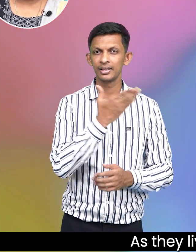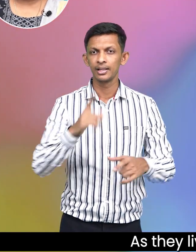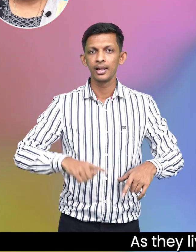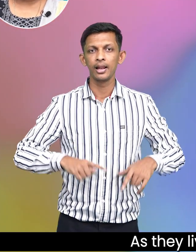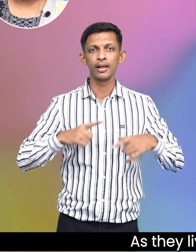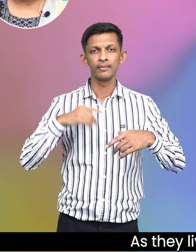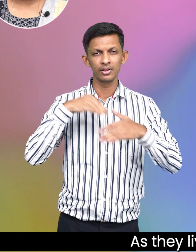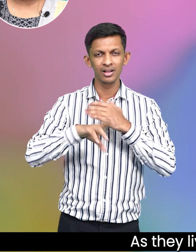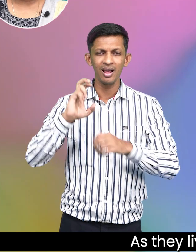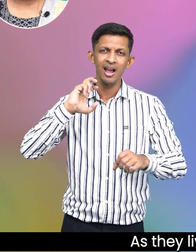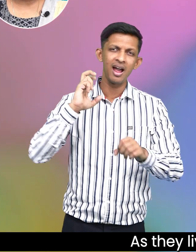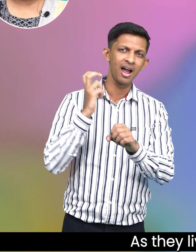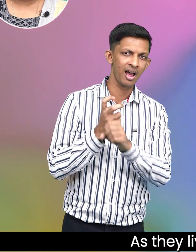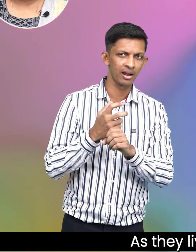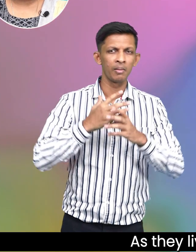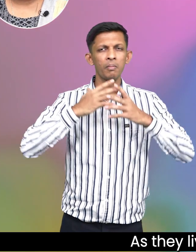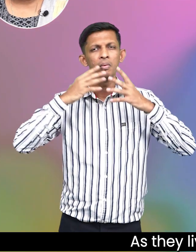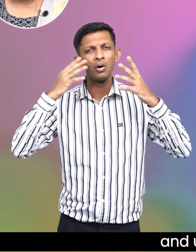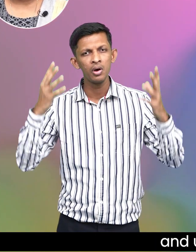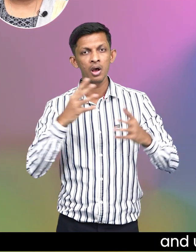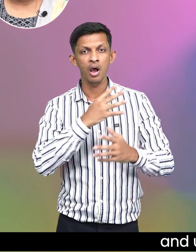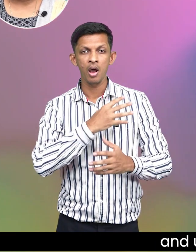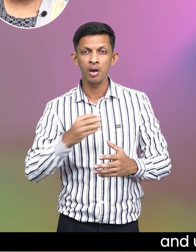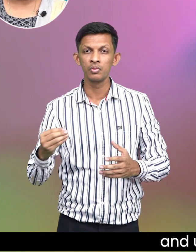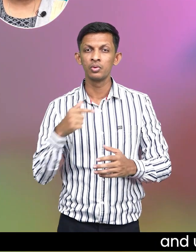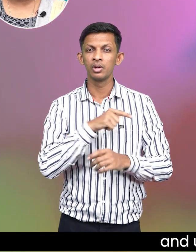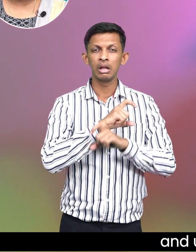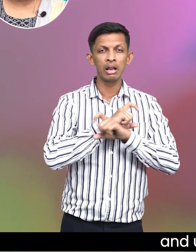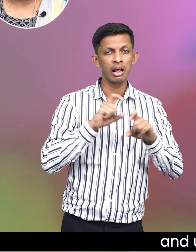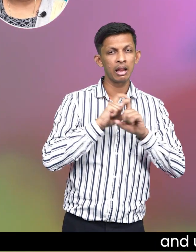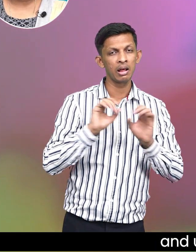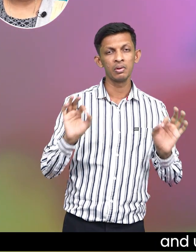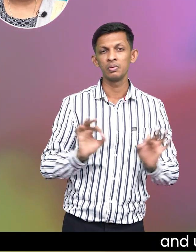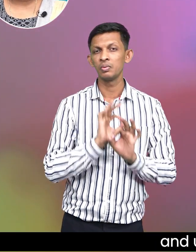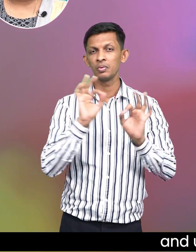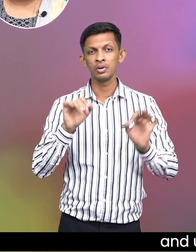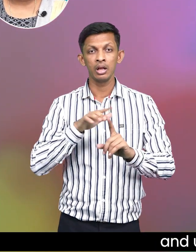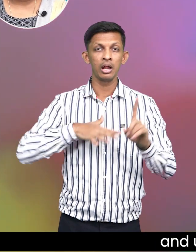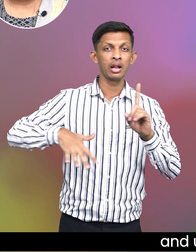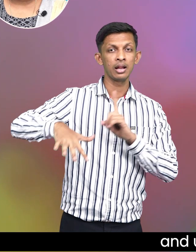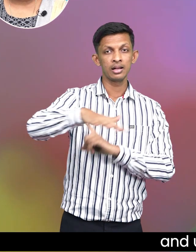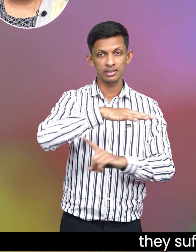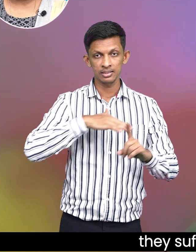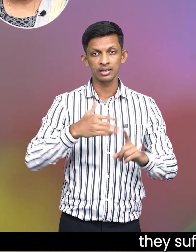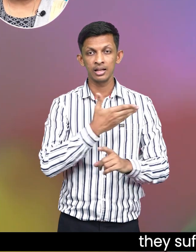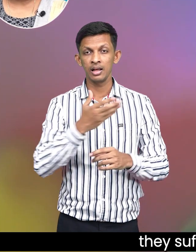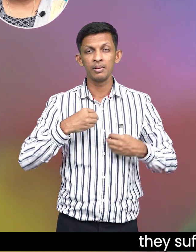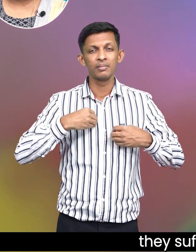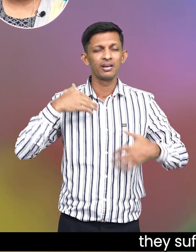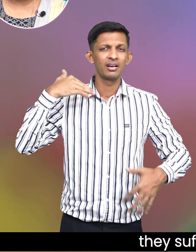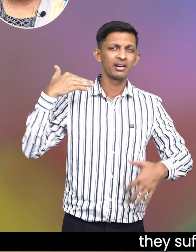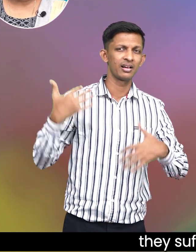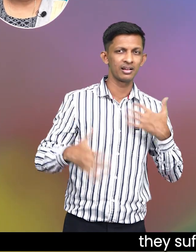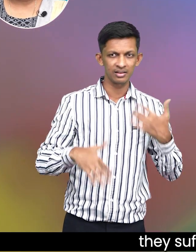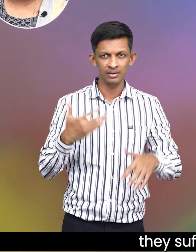As they live in harsh circumstances and unhygienic conditions, they suffer